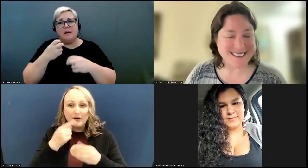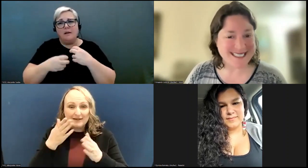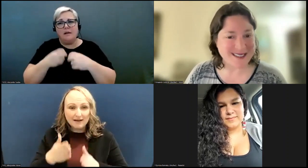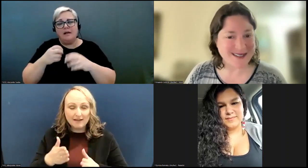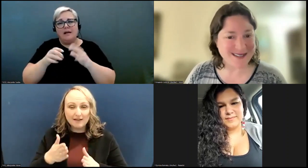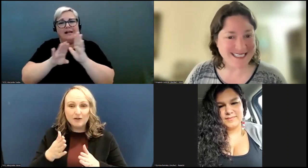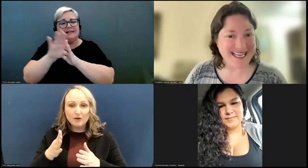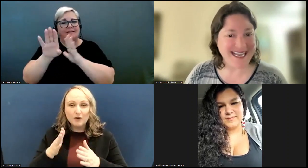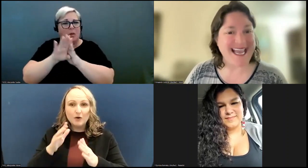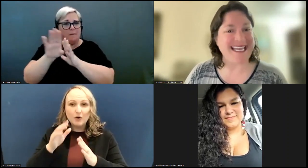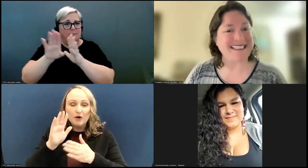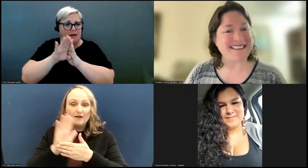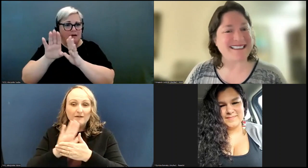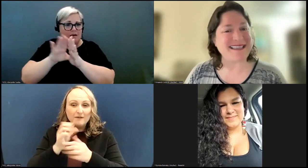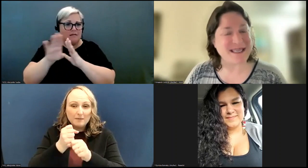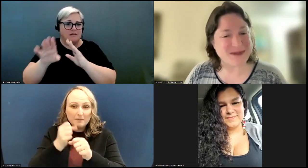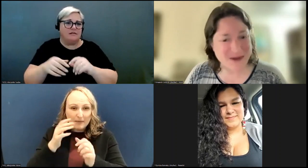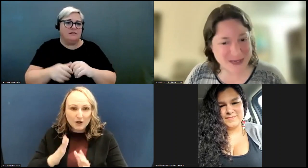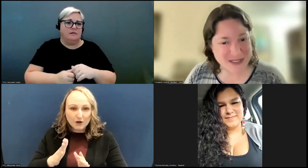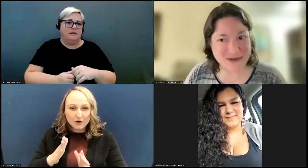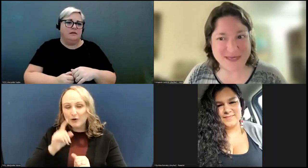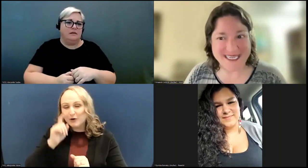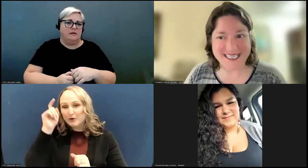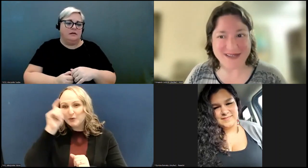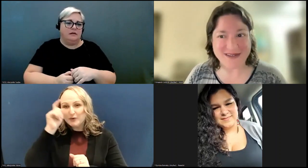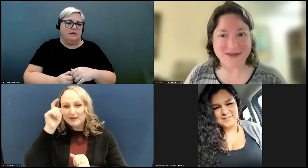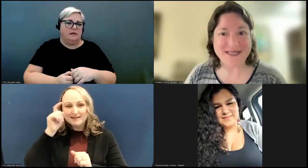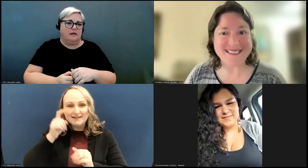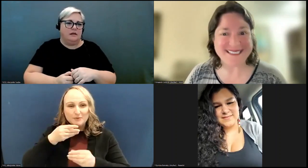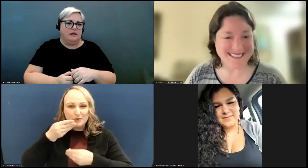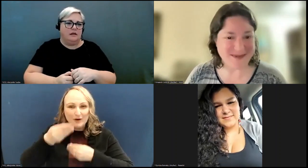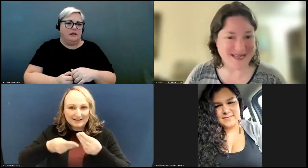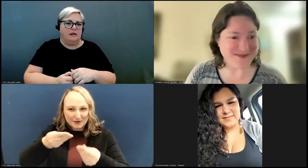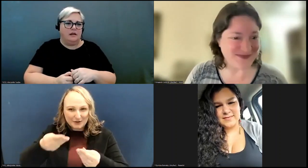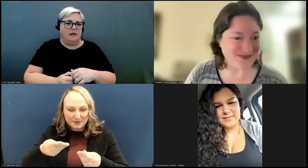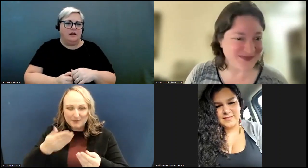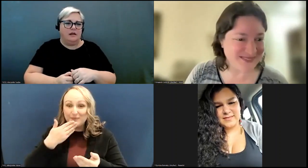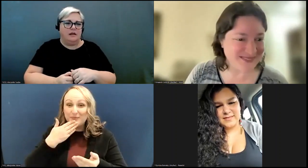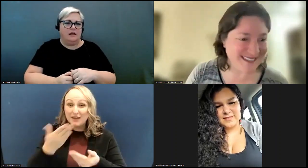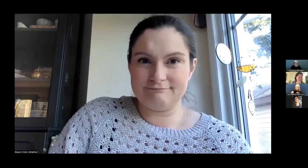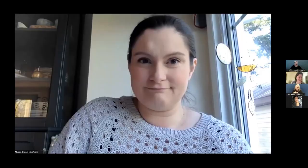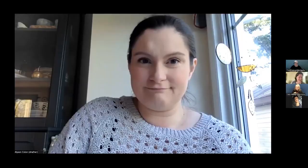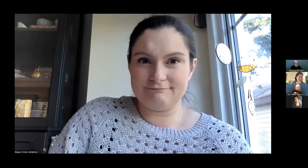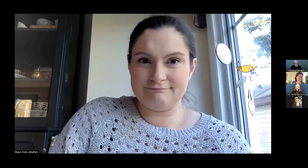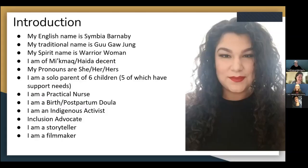wisdom translator. And thank you so much for being here, Symbia.